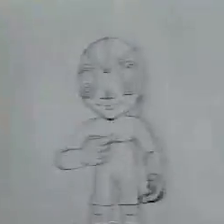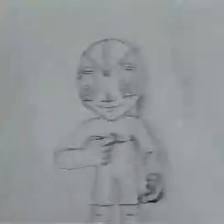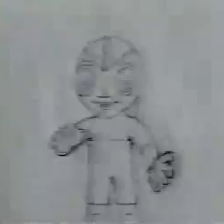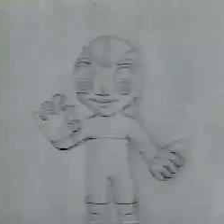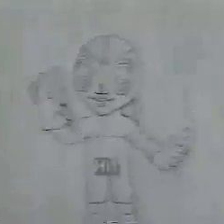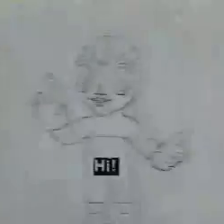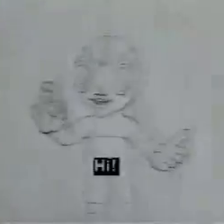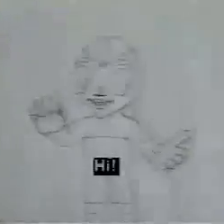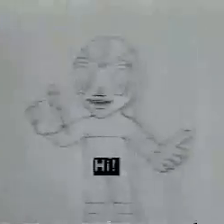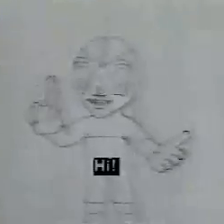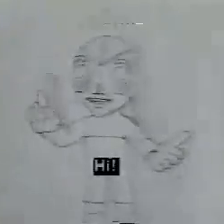Hi,